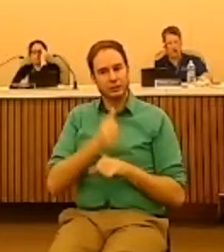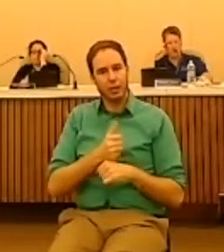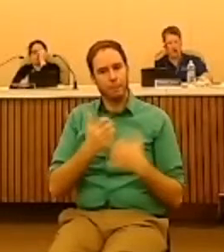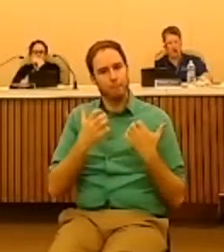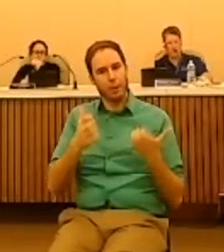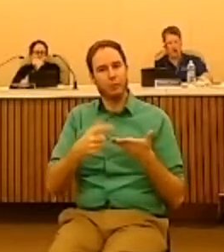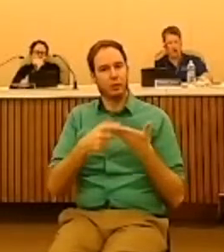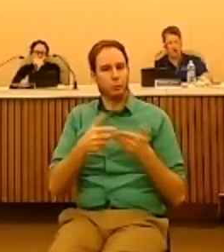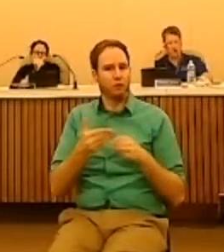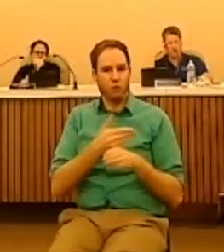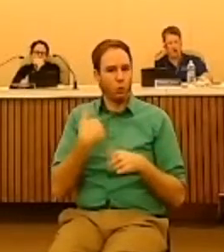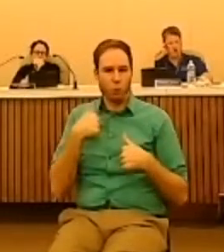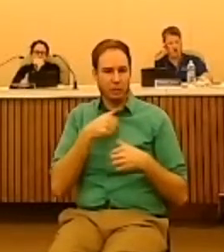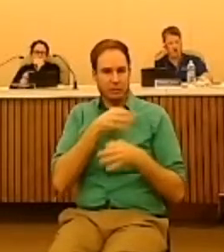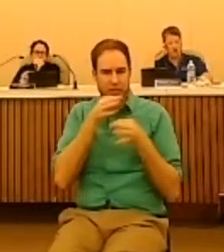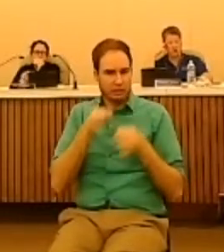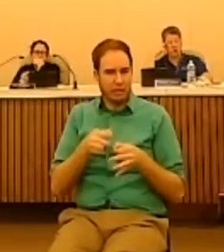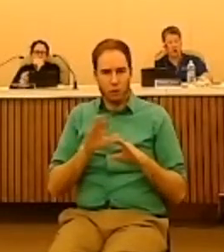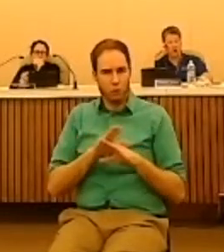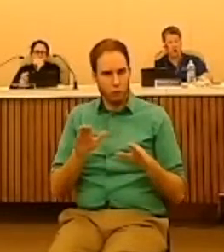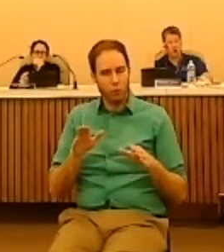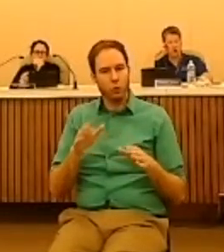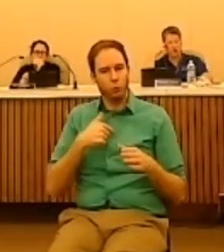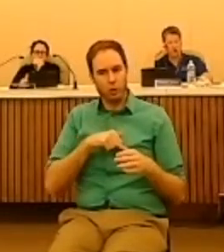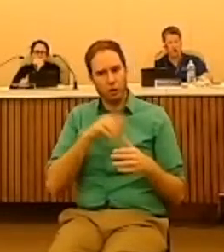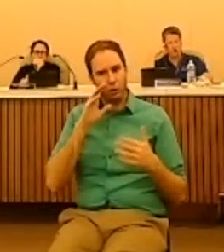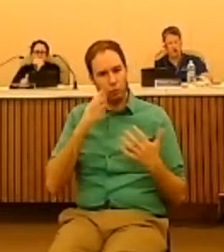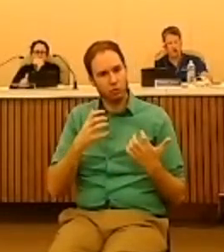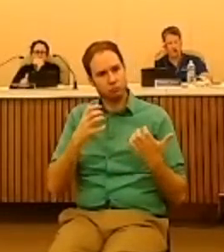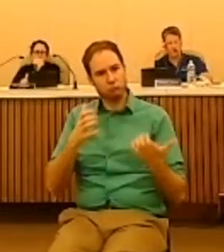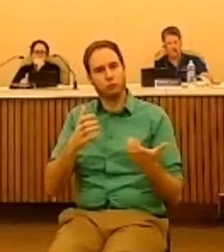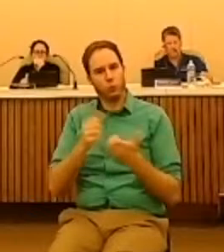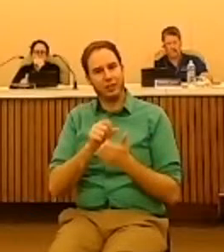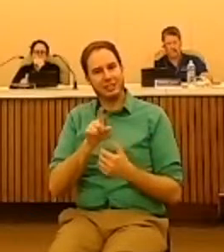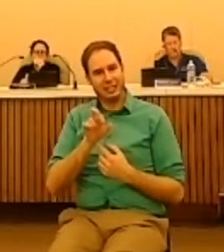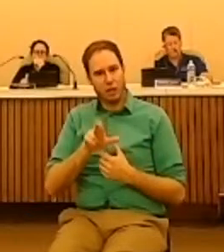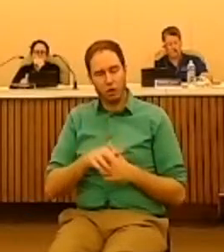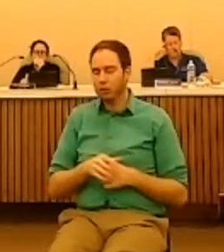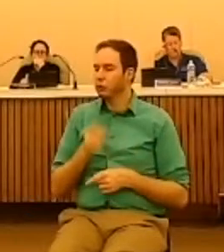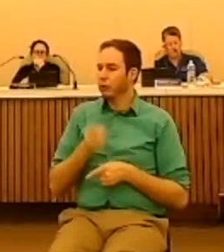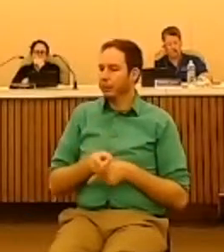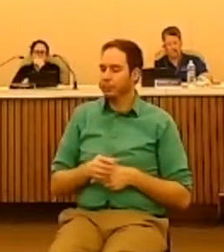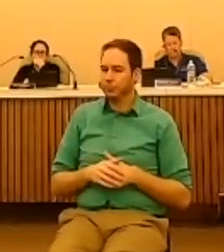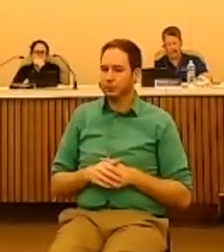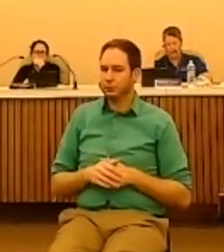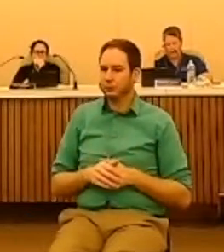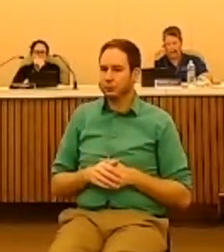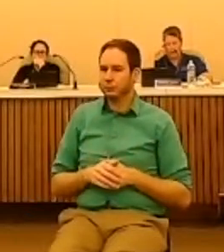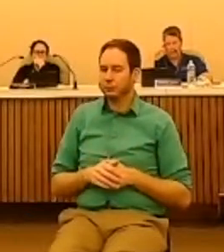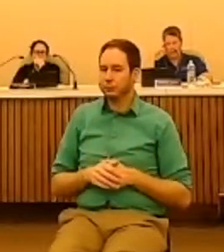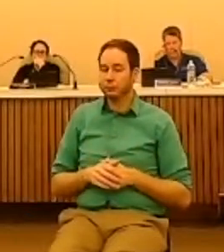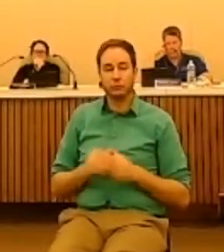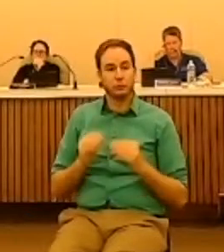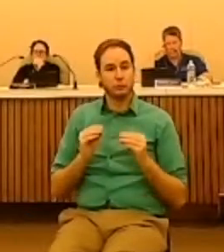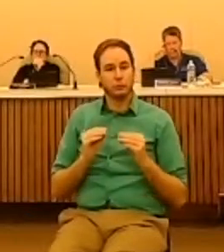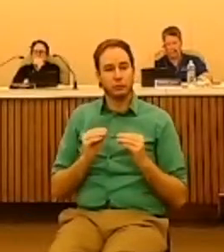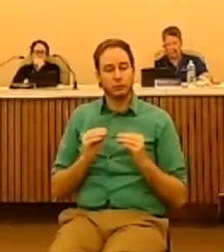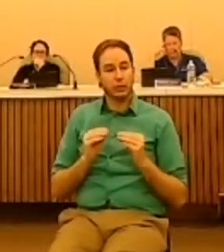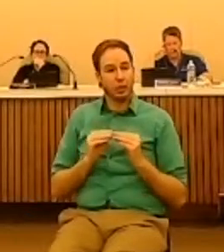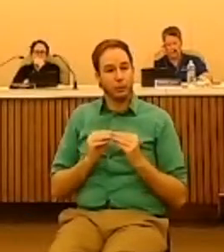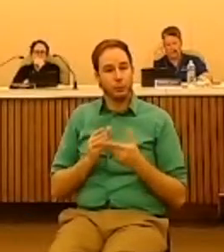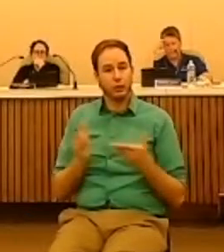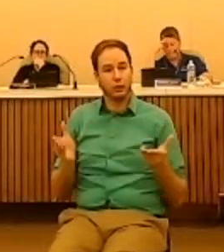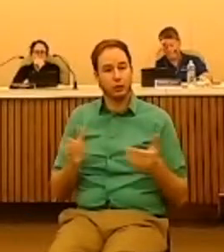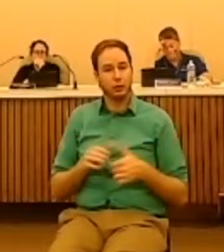did anything in that as well. It too would have to go through seeker. Right. Anything else? Yeah.